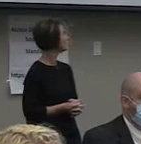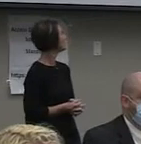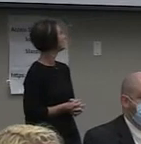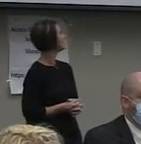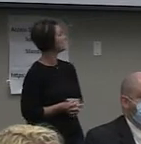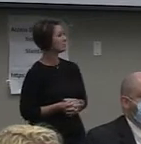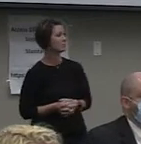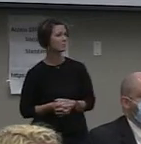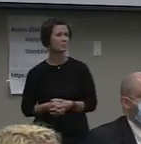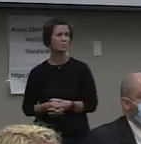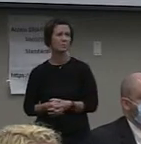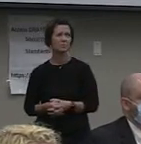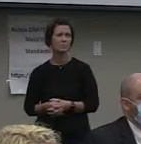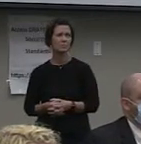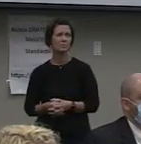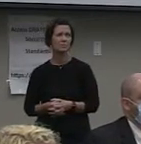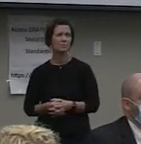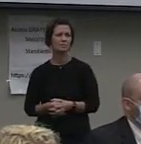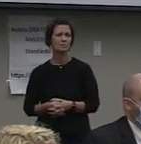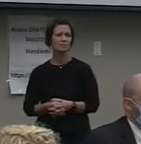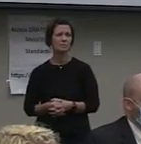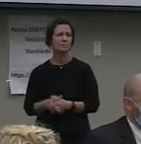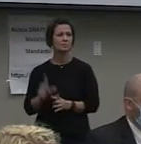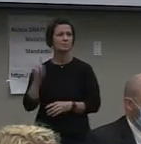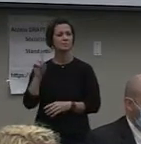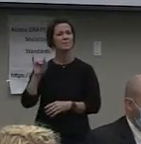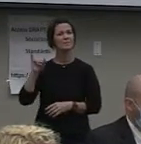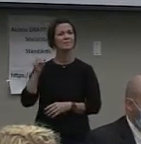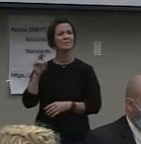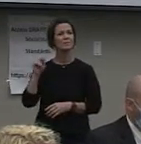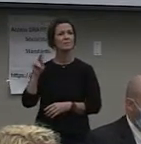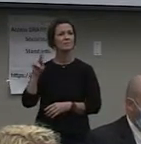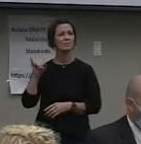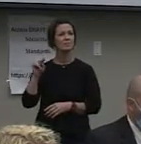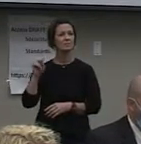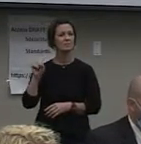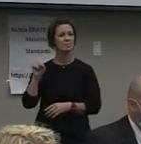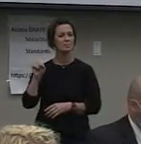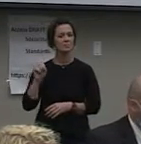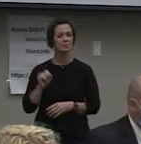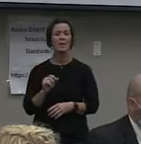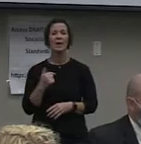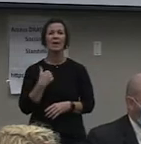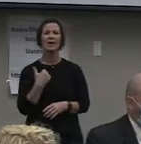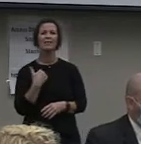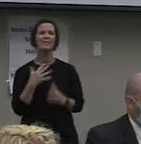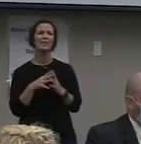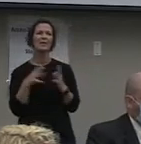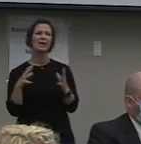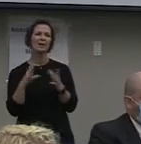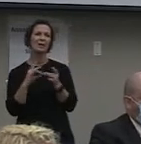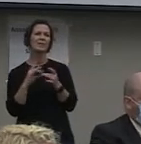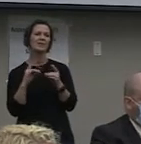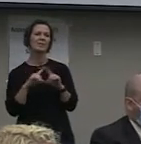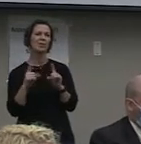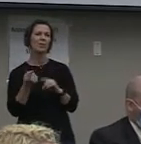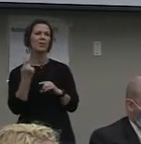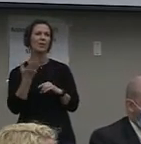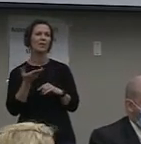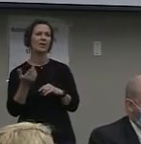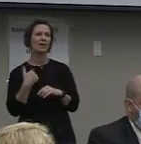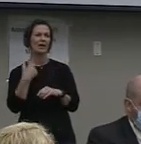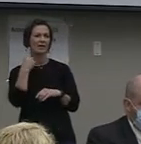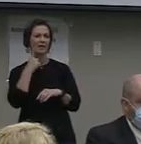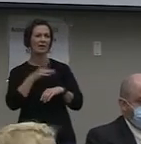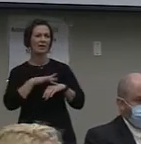Mr. Jenkins? There's one thing that I have a lot of comments, but I know we're going to have some time here. But one of the things I think early on